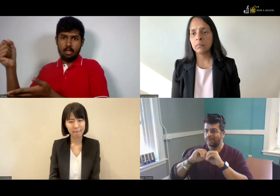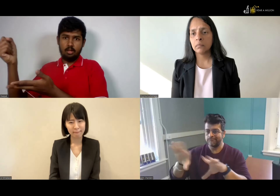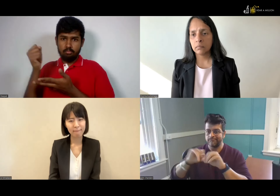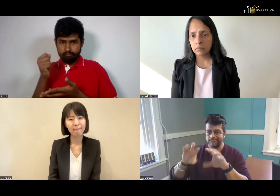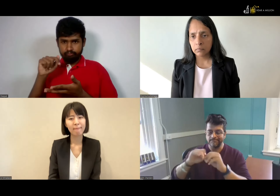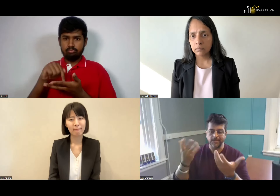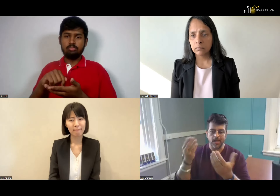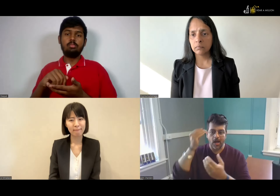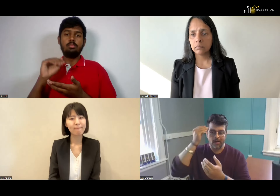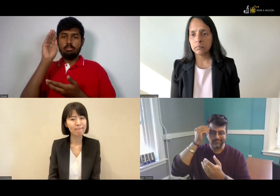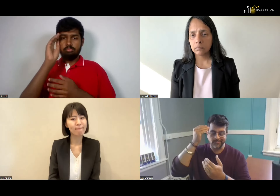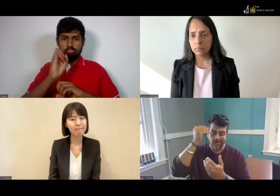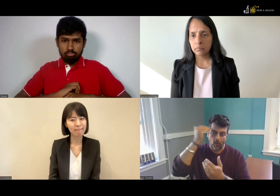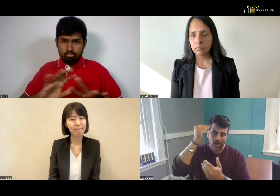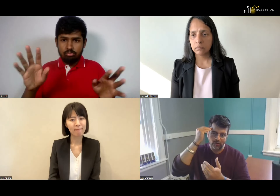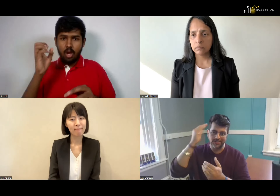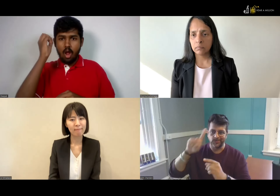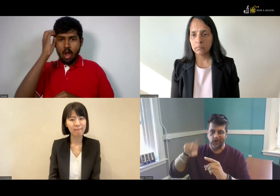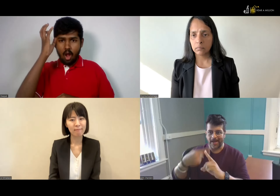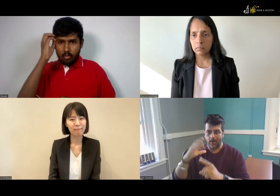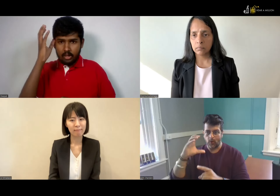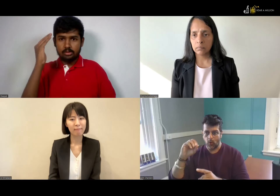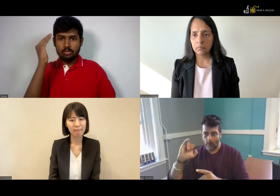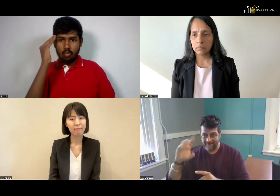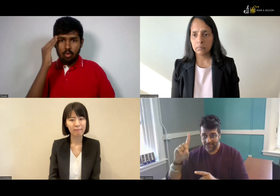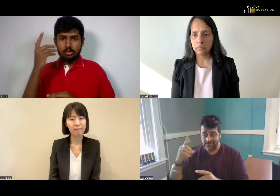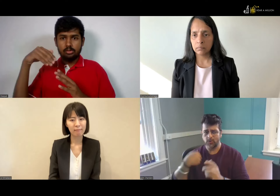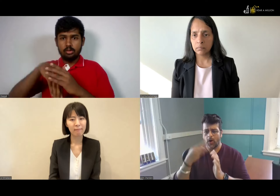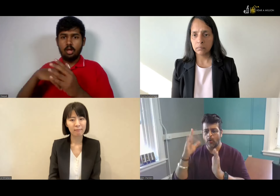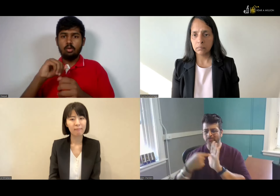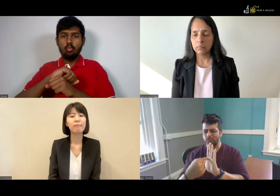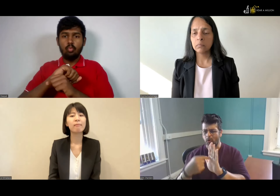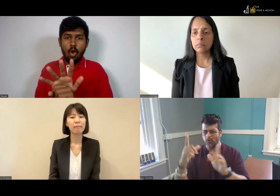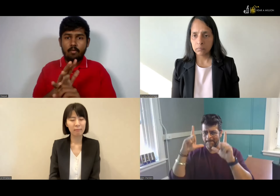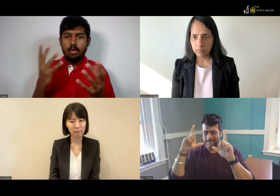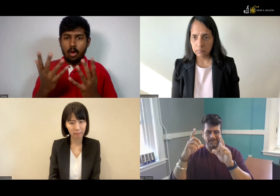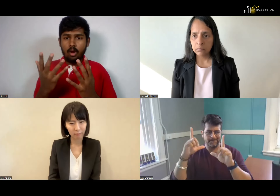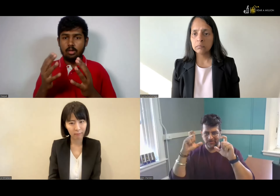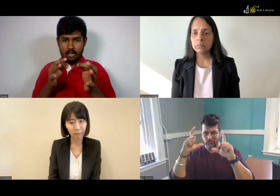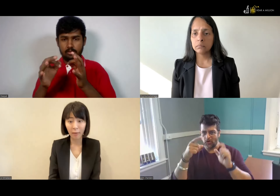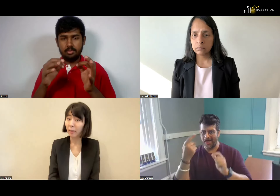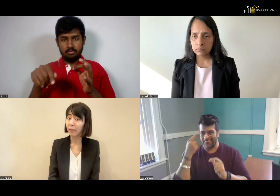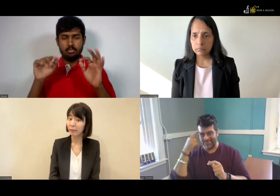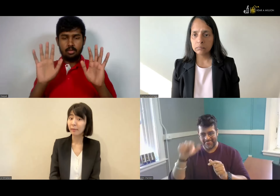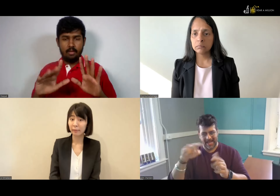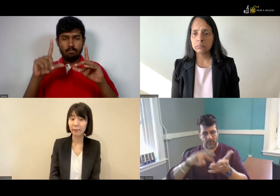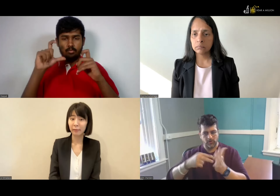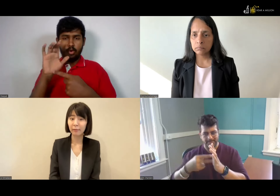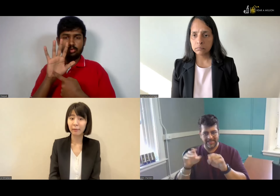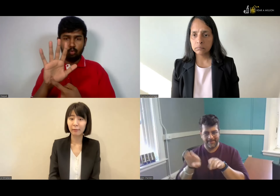grant for curating content and awareness videos about COVID. So I will show you a picture, and I